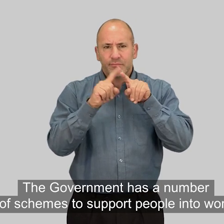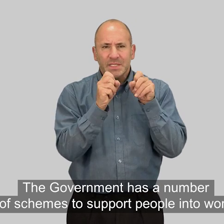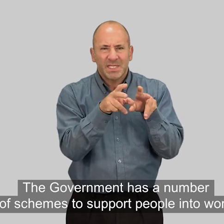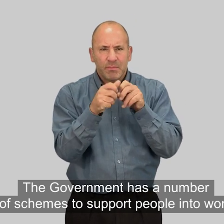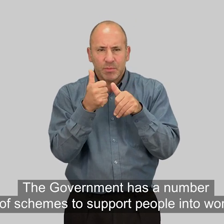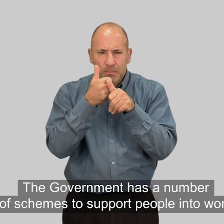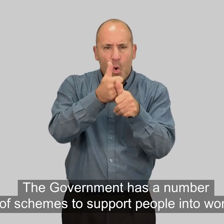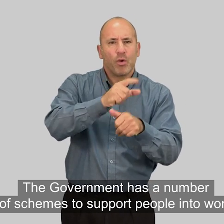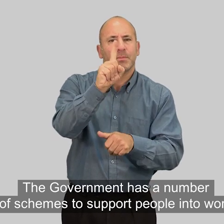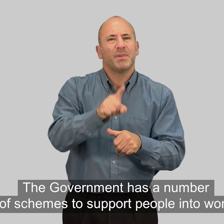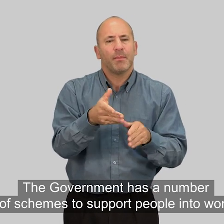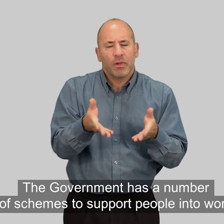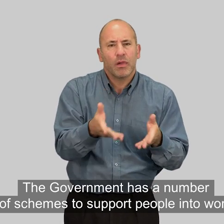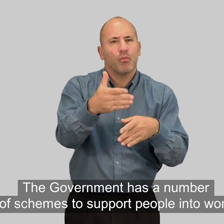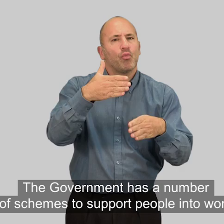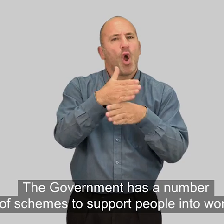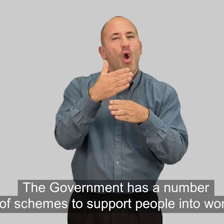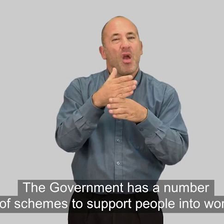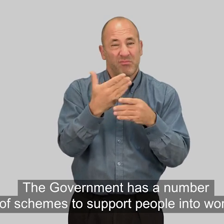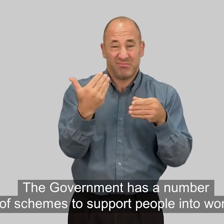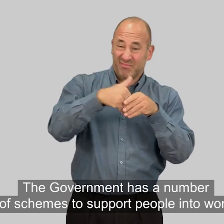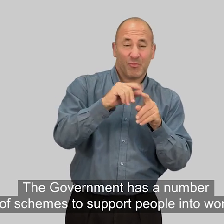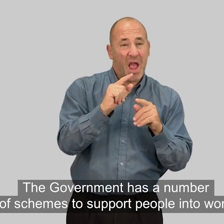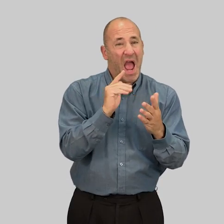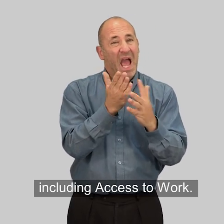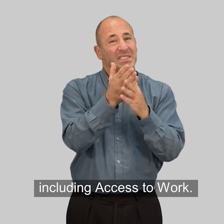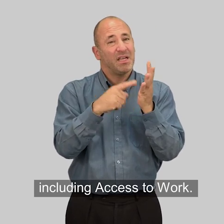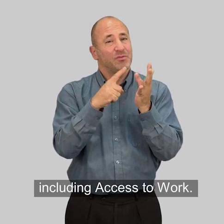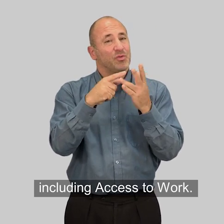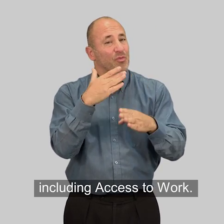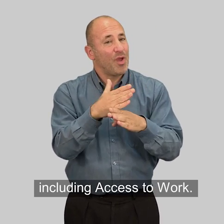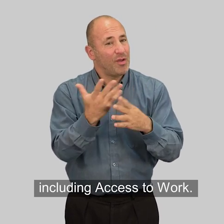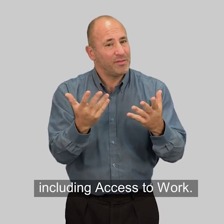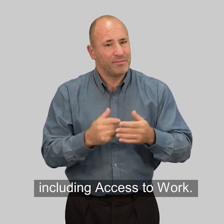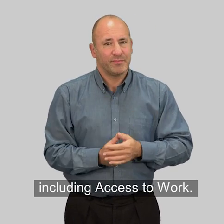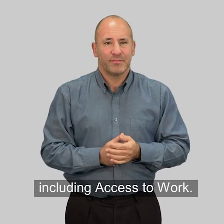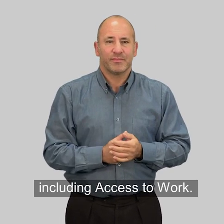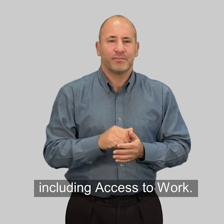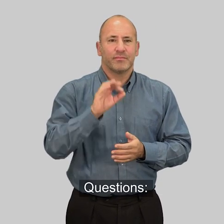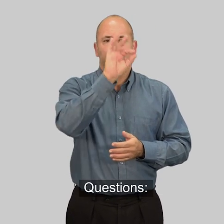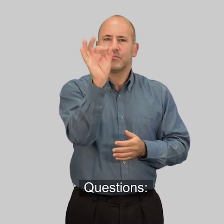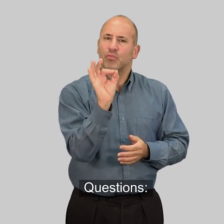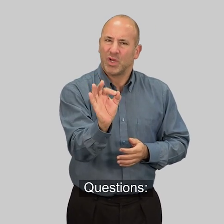The government has a number of schemes to support people into work, including access to work.